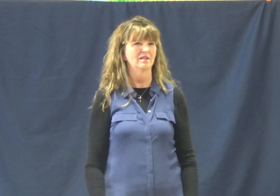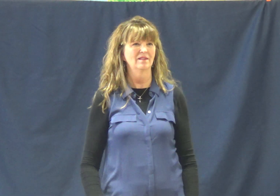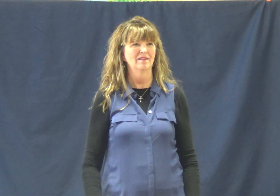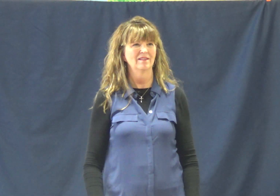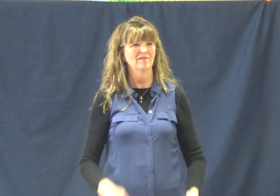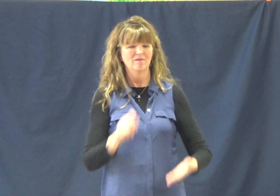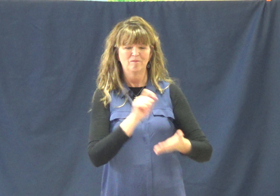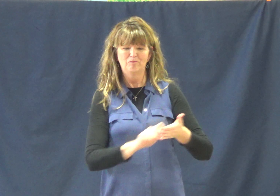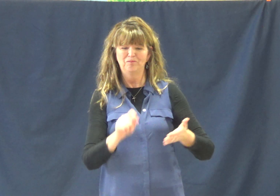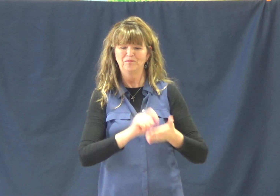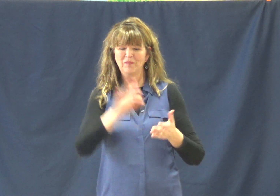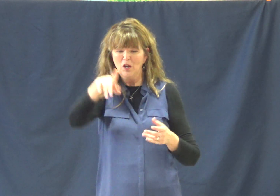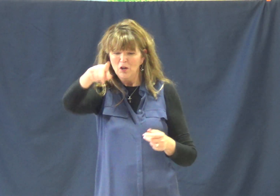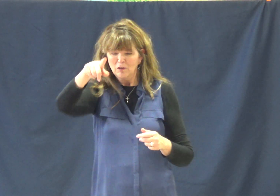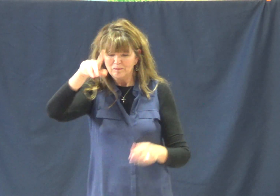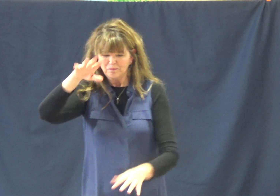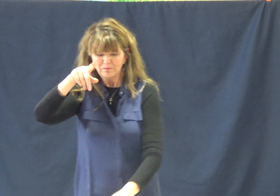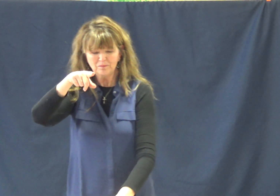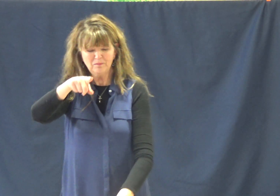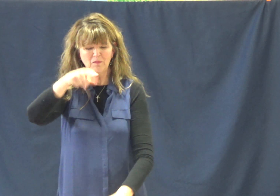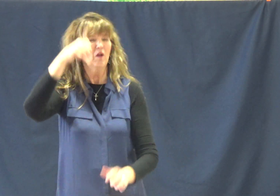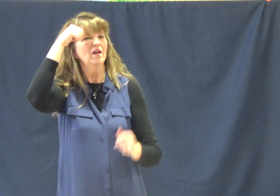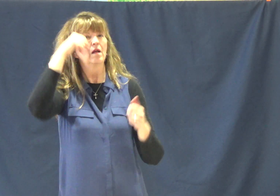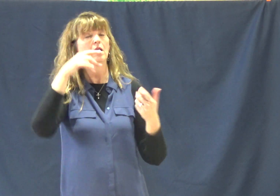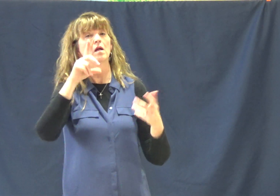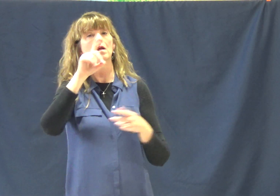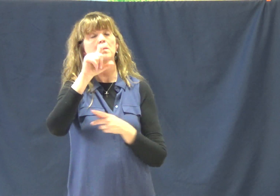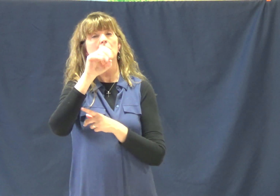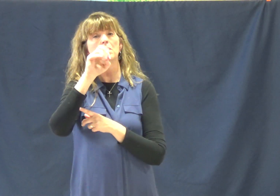You know, like praise the Father, Son, and Holy Ghost.